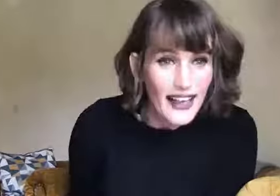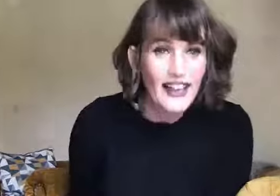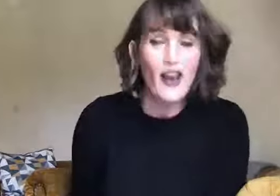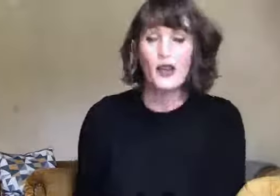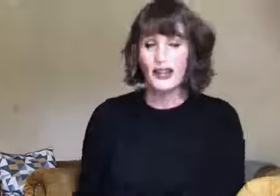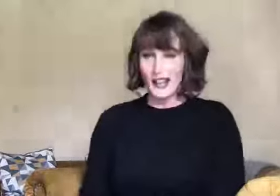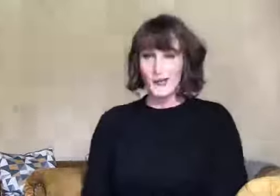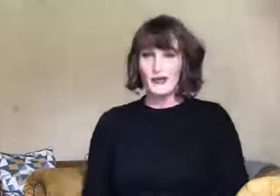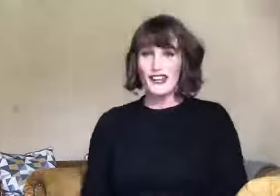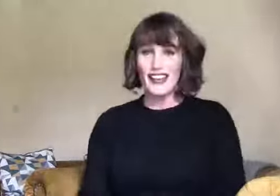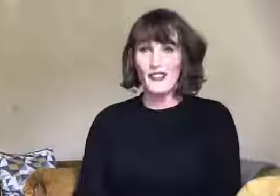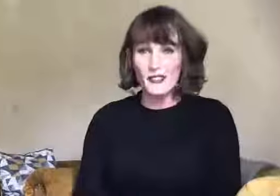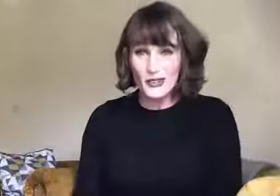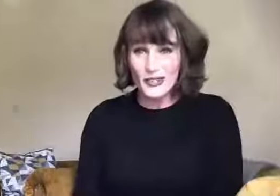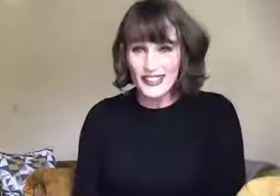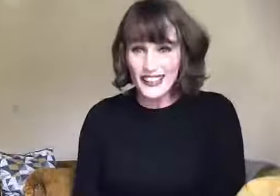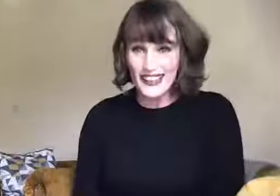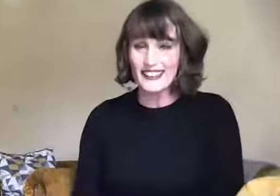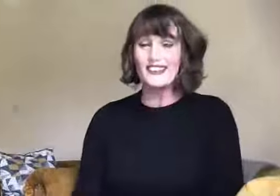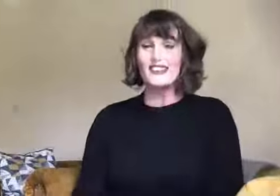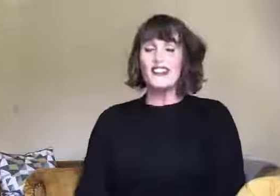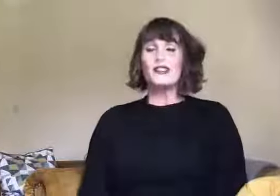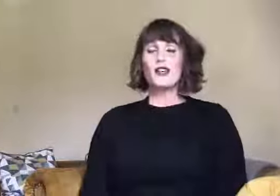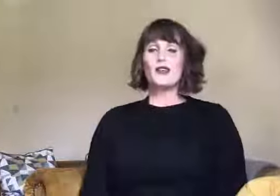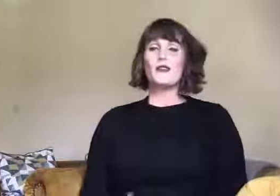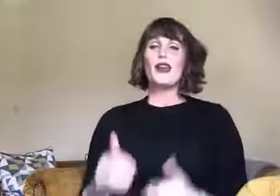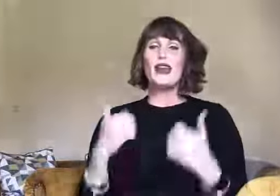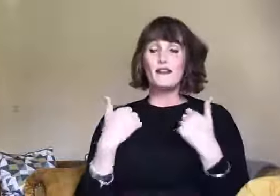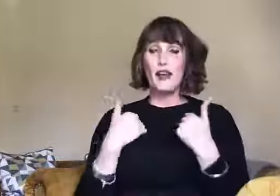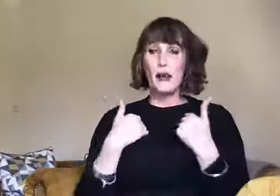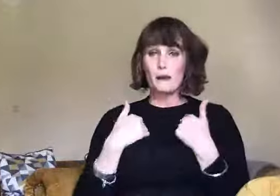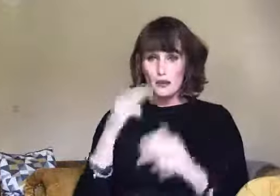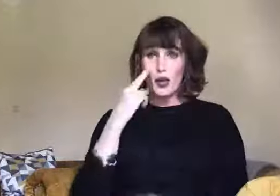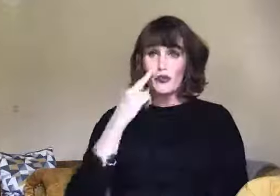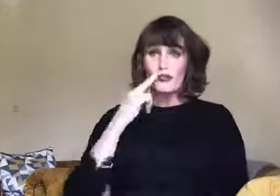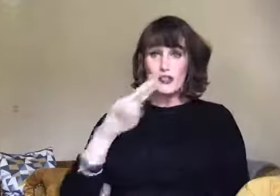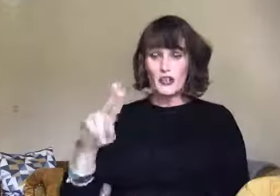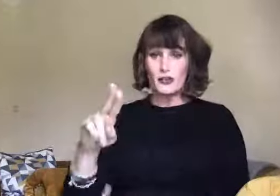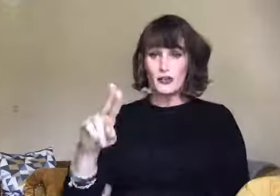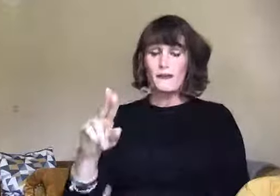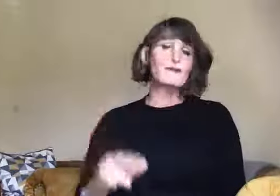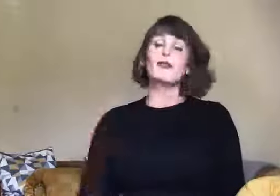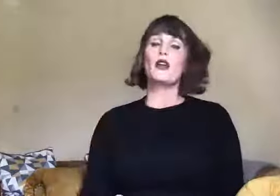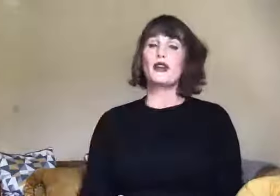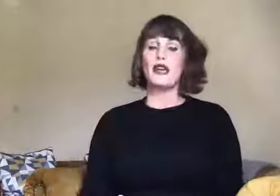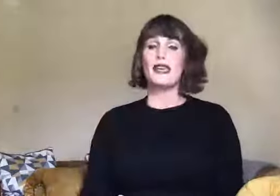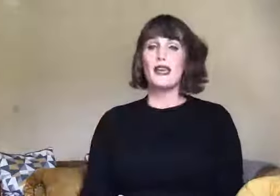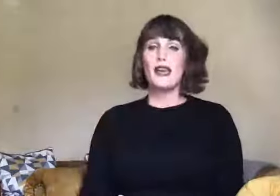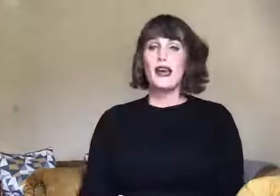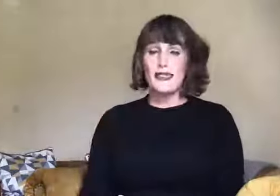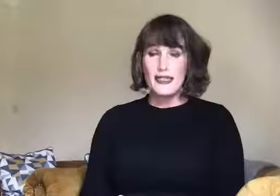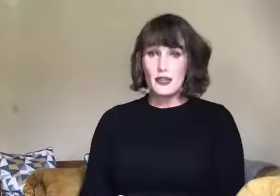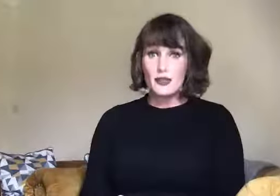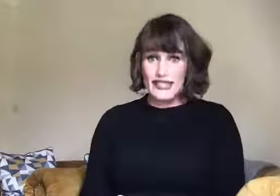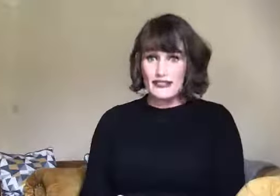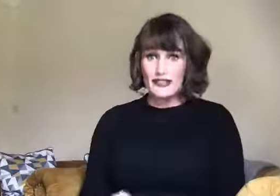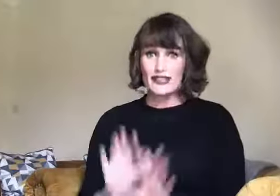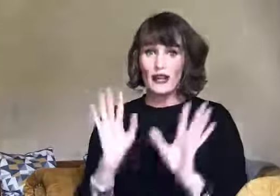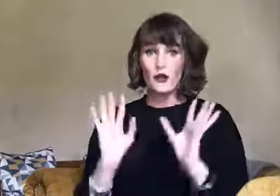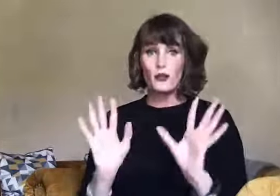Claire. I can help you, Claire. Of course I can. So we have good afternoon. Okay. And then good evening. Now I want you